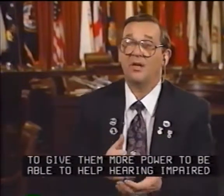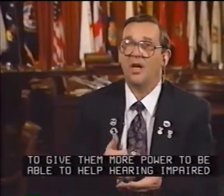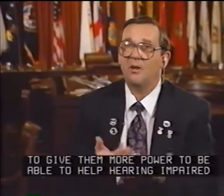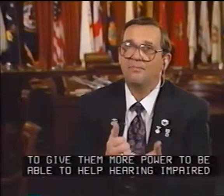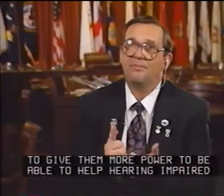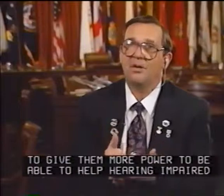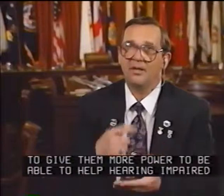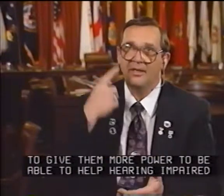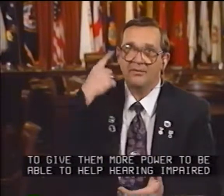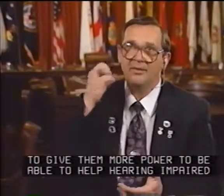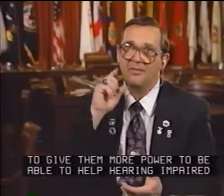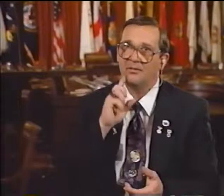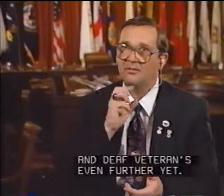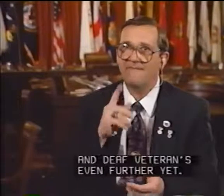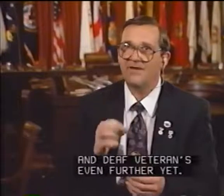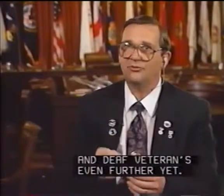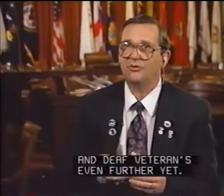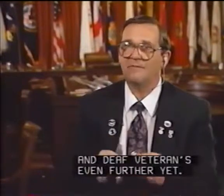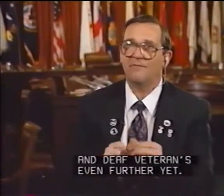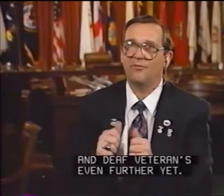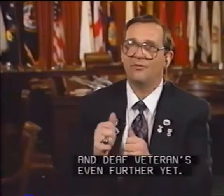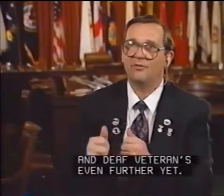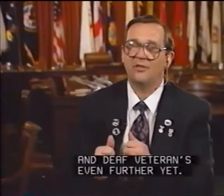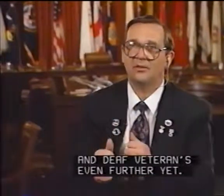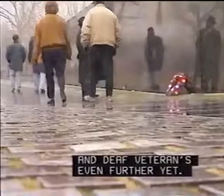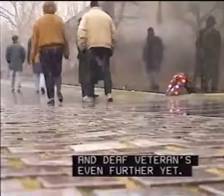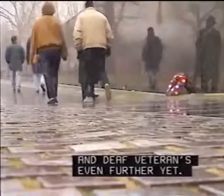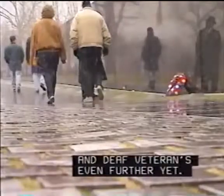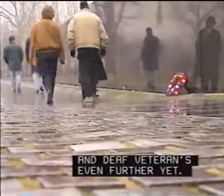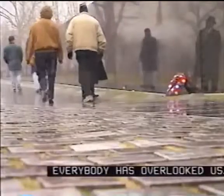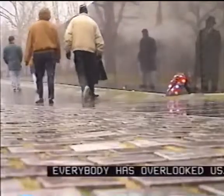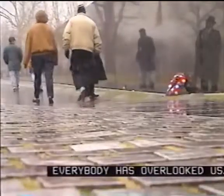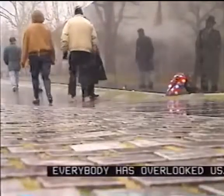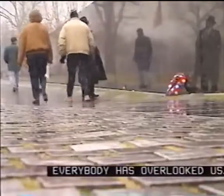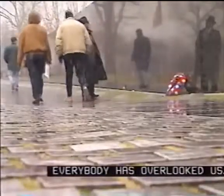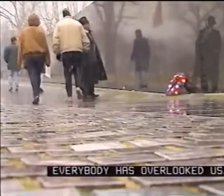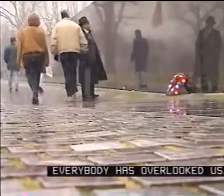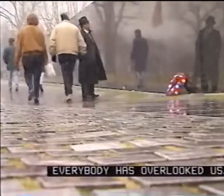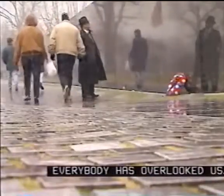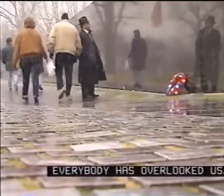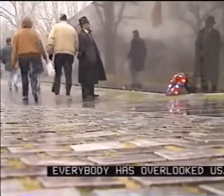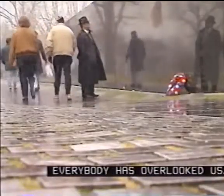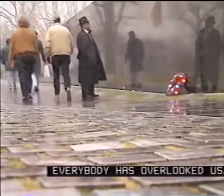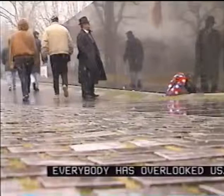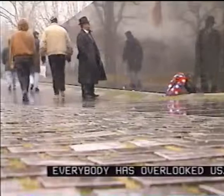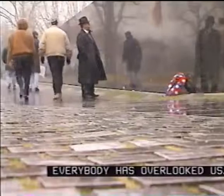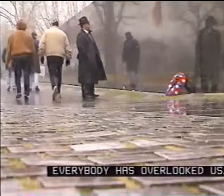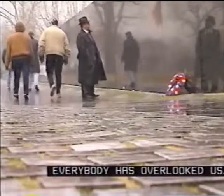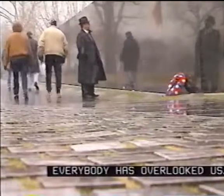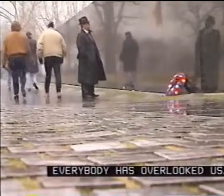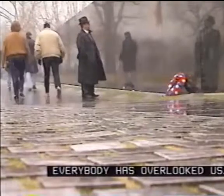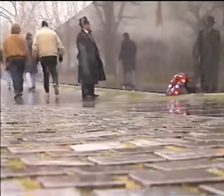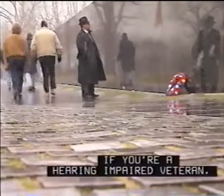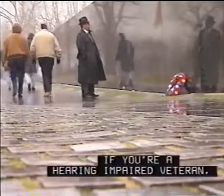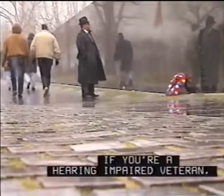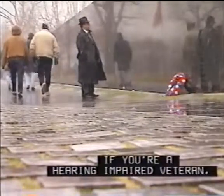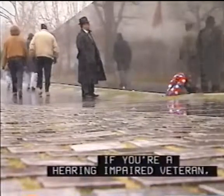to help hearing impaired and deaf veterans even further yet. Everybody has overlooked us. If you're a hearing impaired